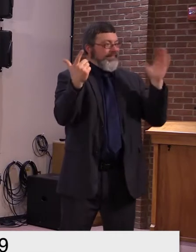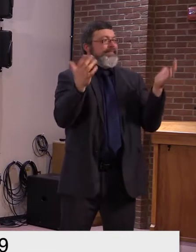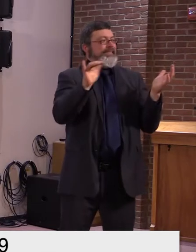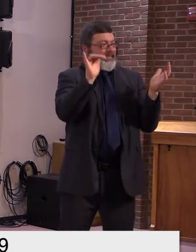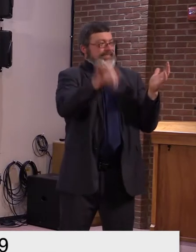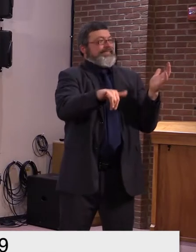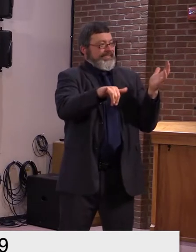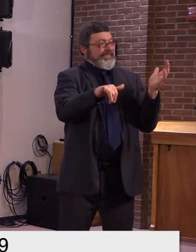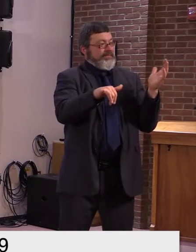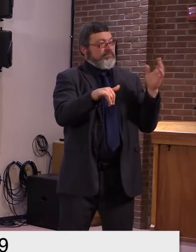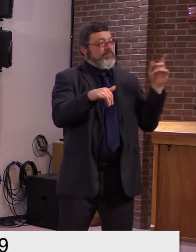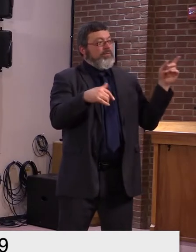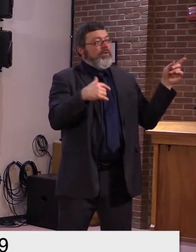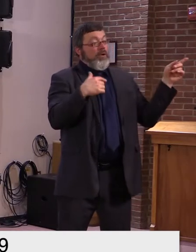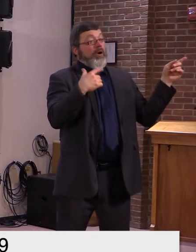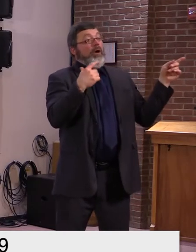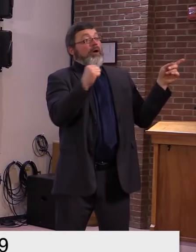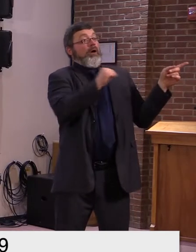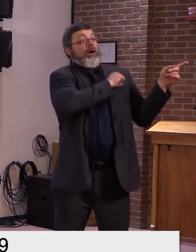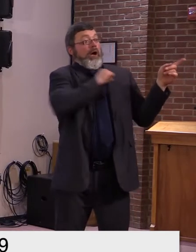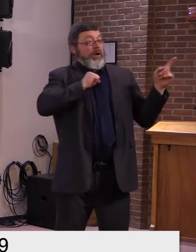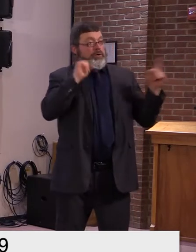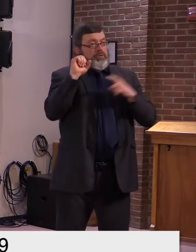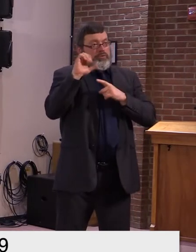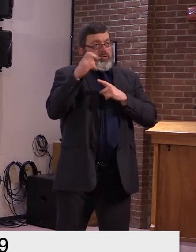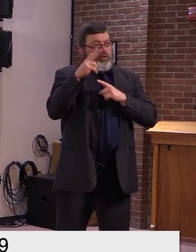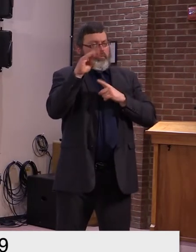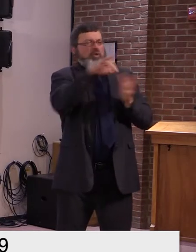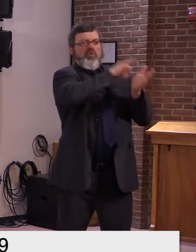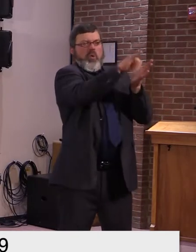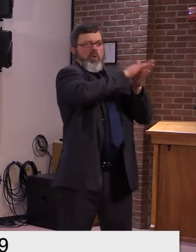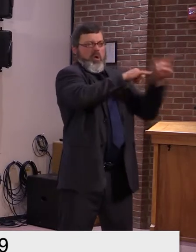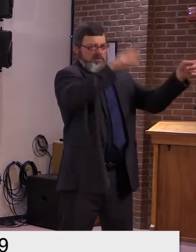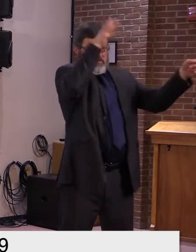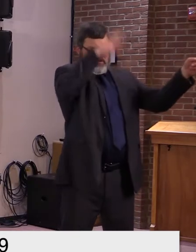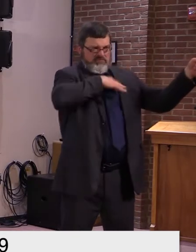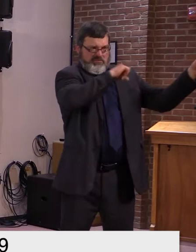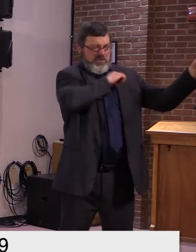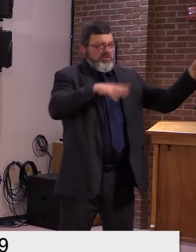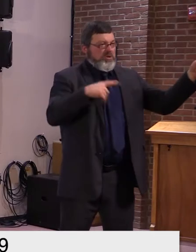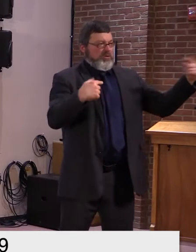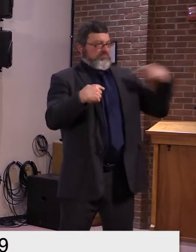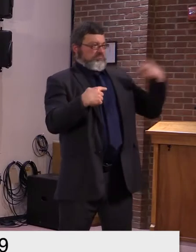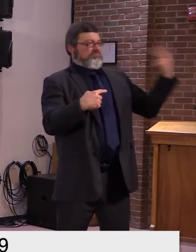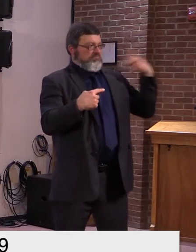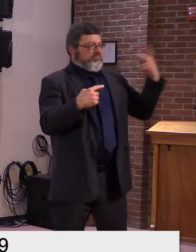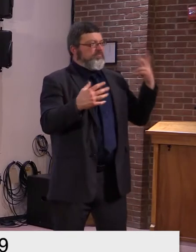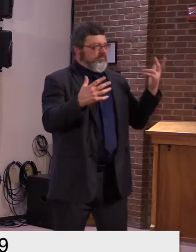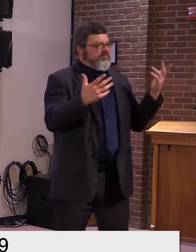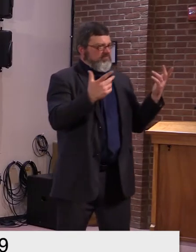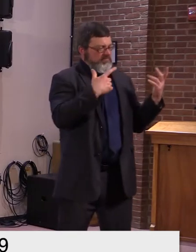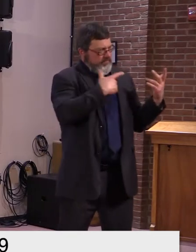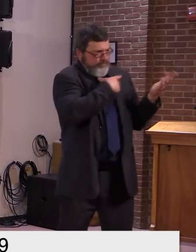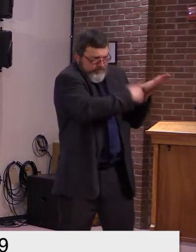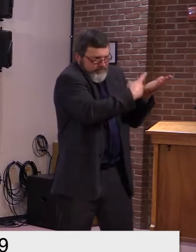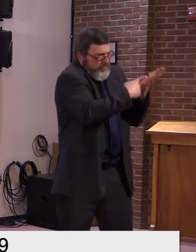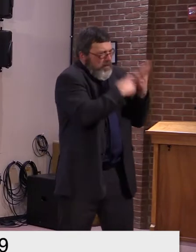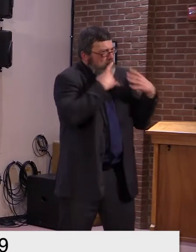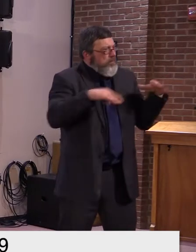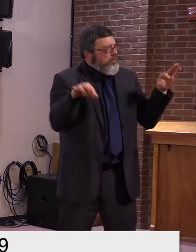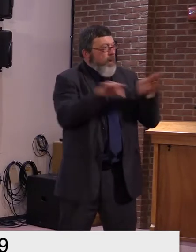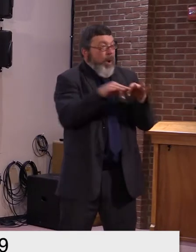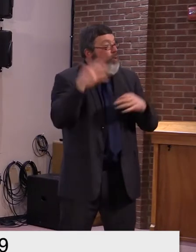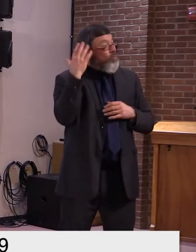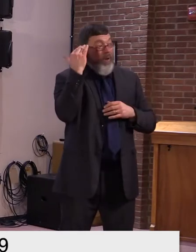is part of the package. I want to say why I think that's so important. when we get to the other side of